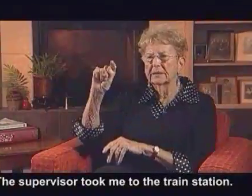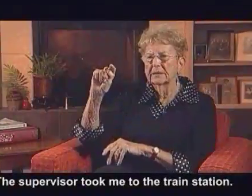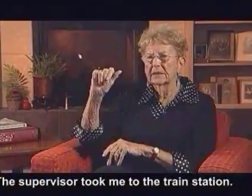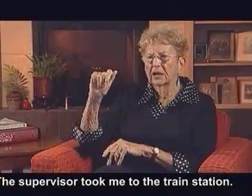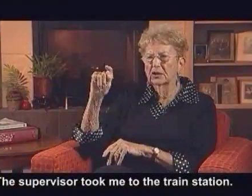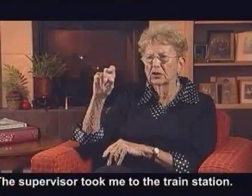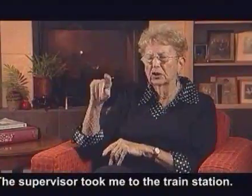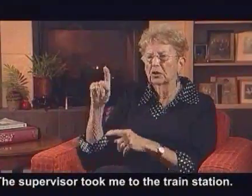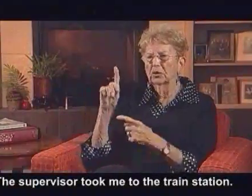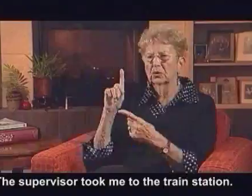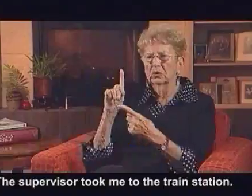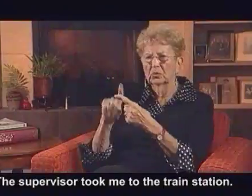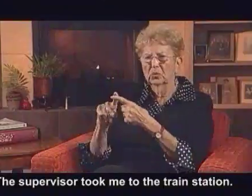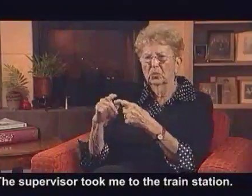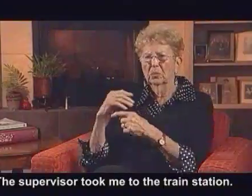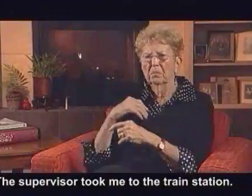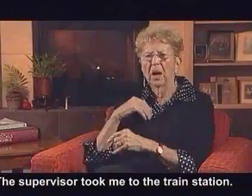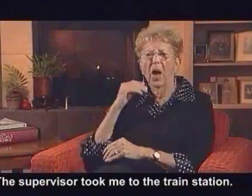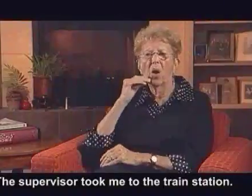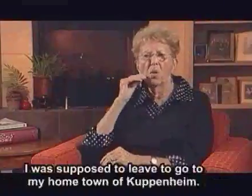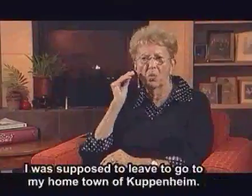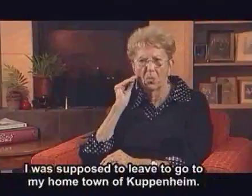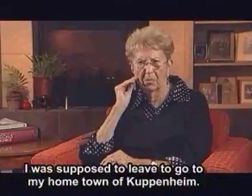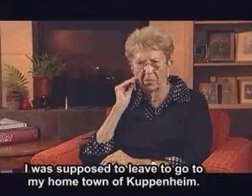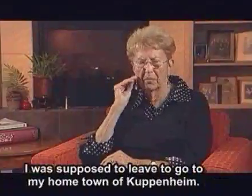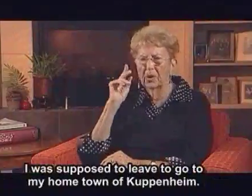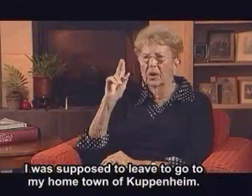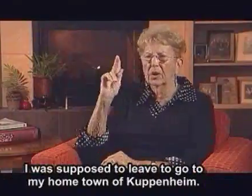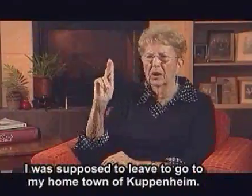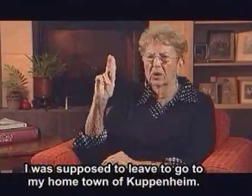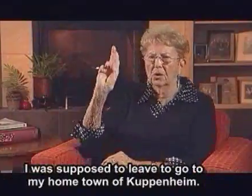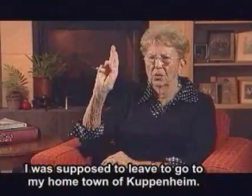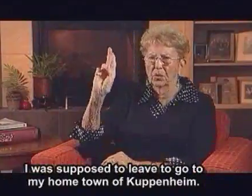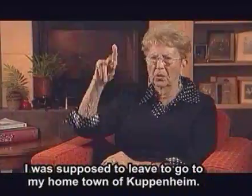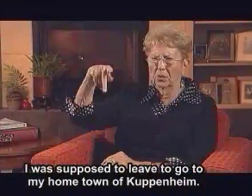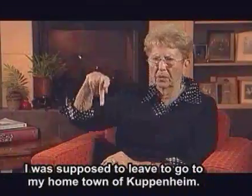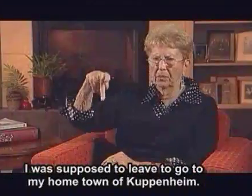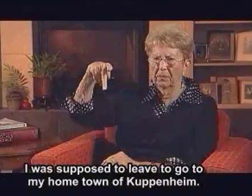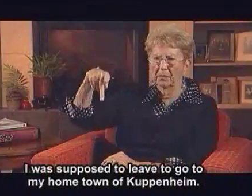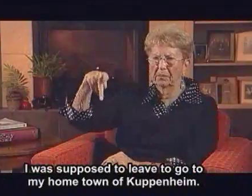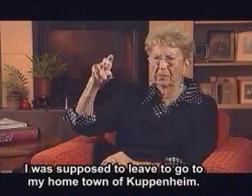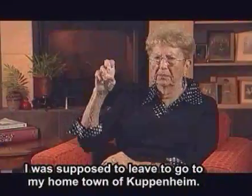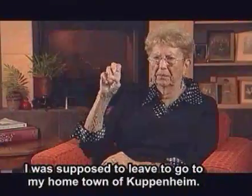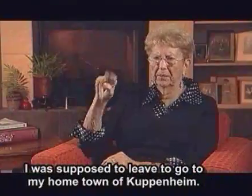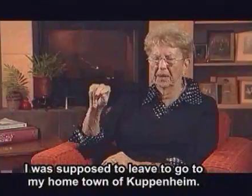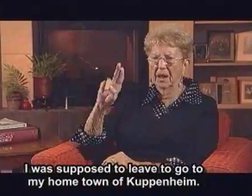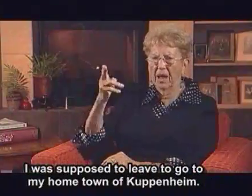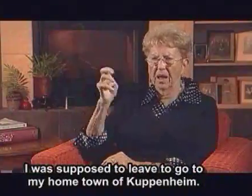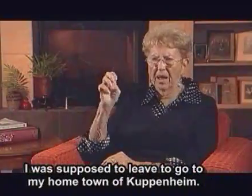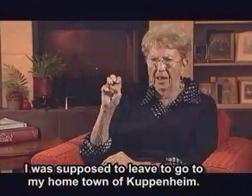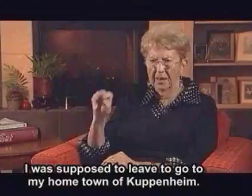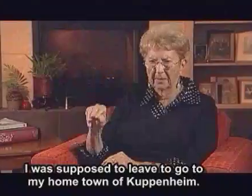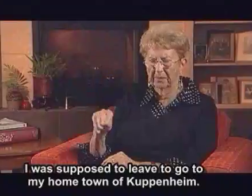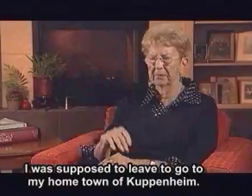The supervisor took me to the train station, and I was supposed to leave to go to my hometown of